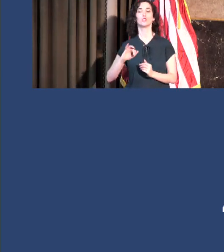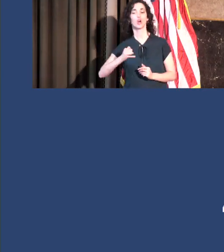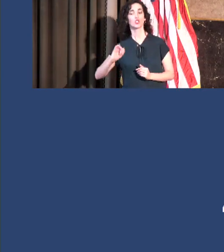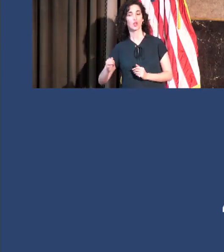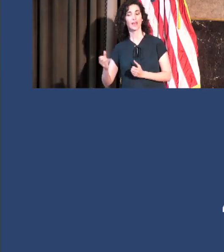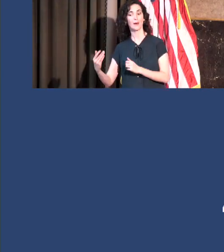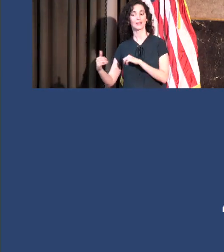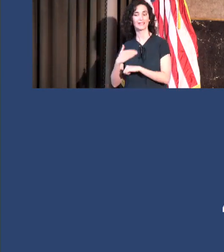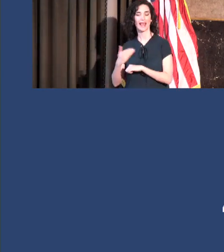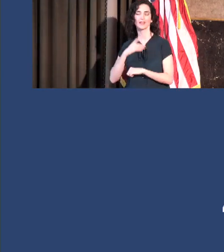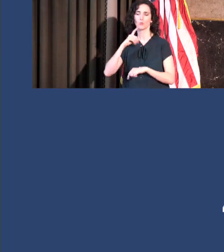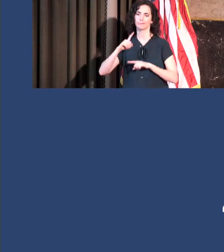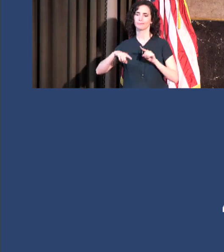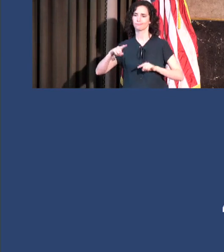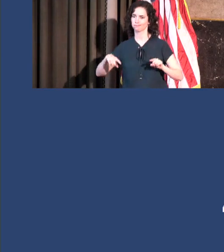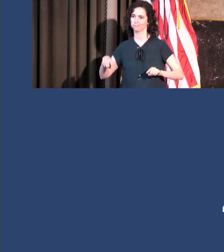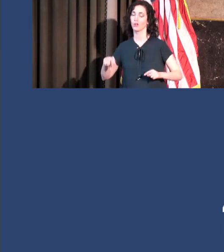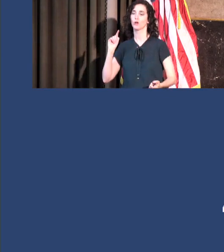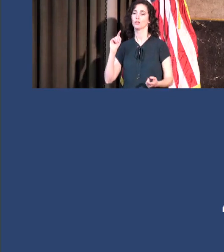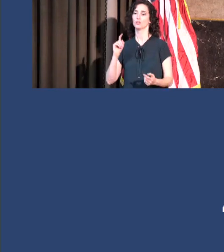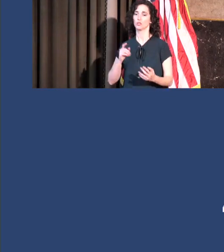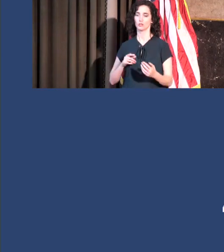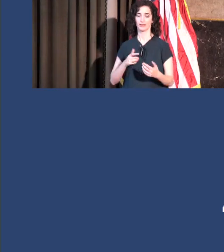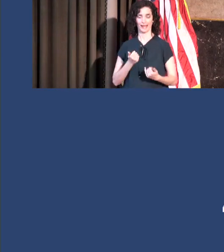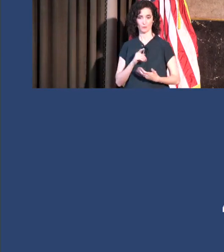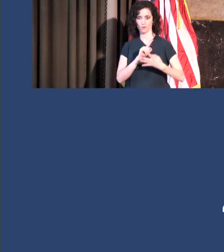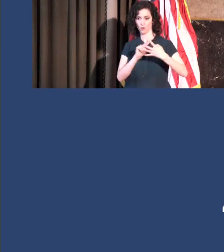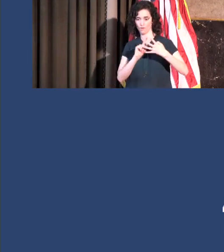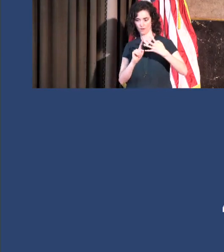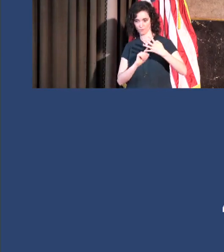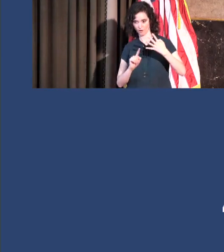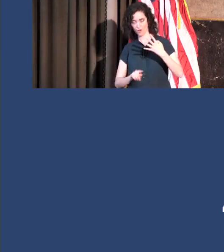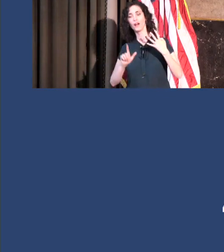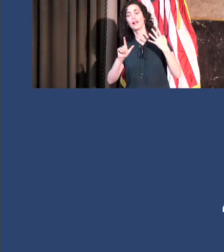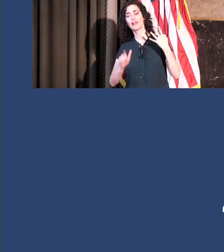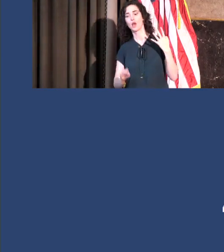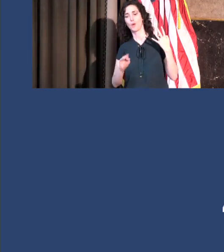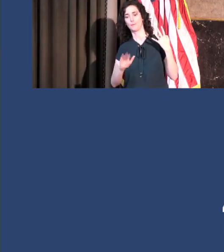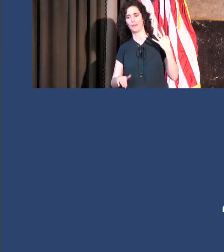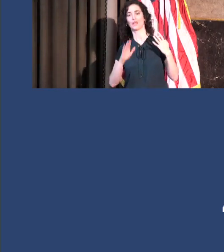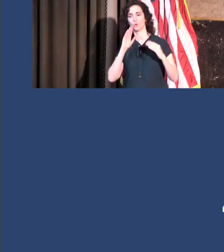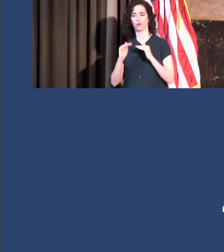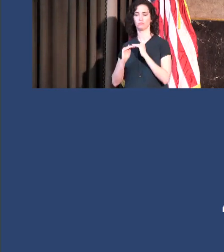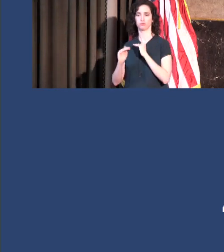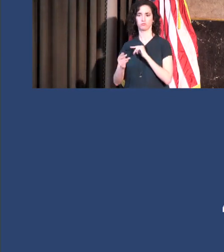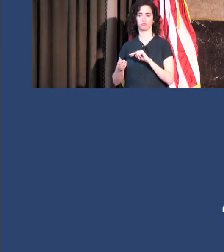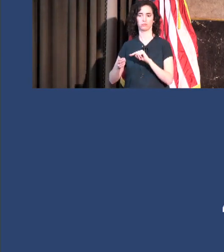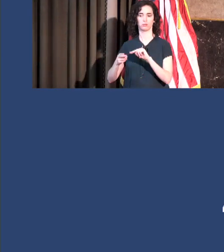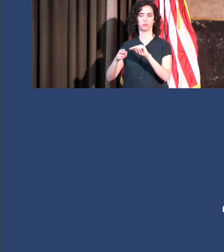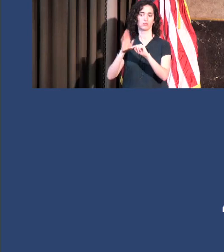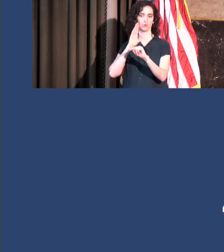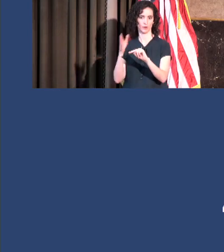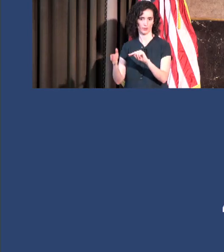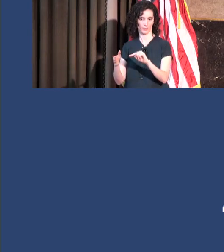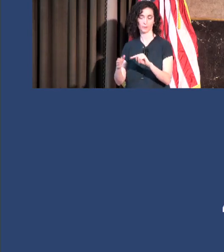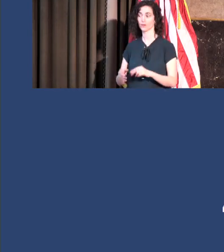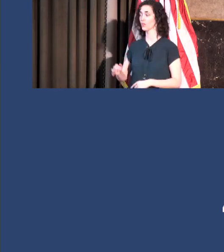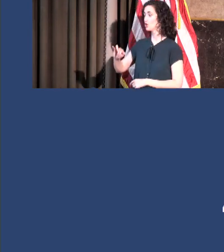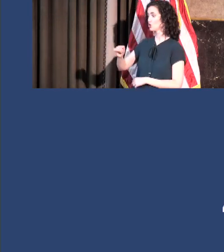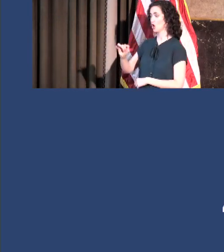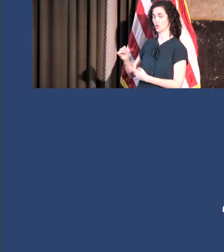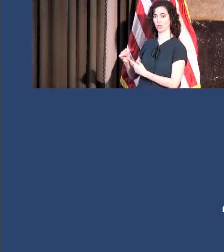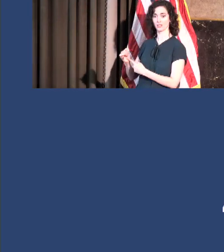of Johnson & Johnson through the month of April, and then it should stabilize and increase in the month of May. Johnson & Johnson continues to be a